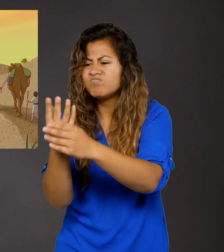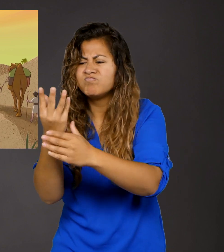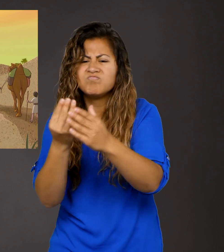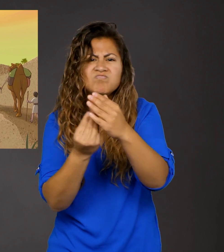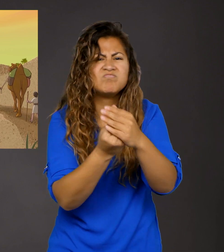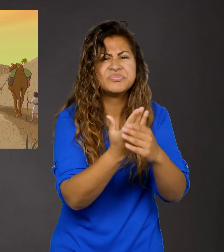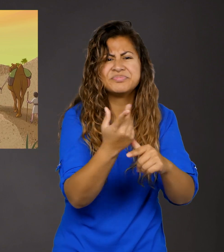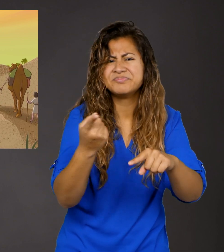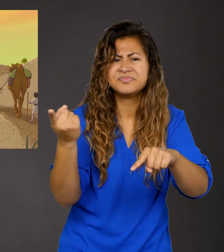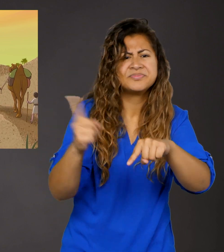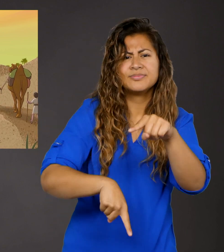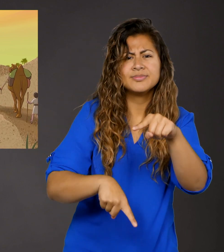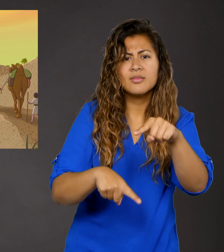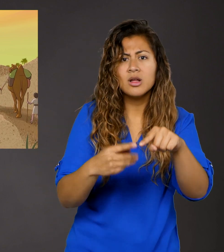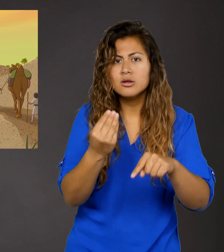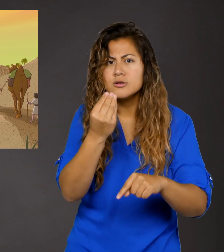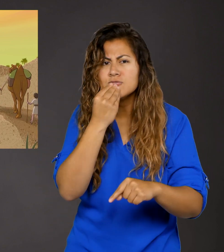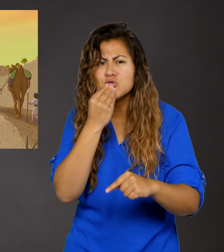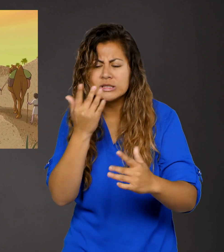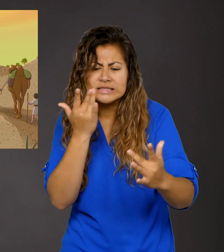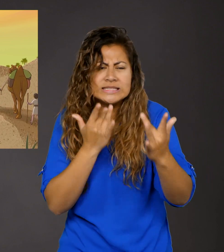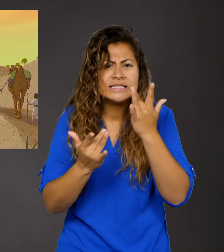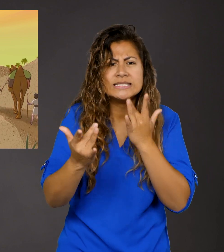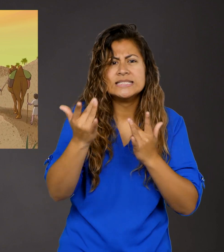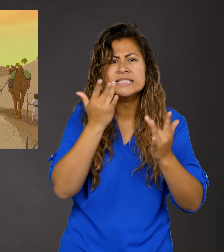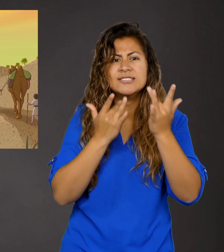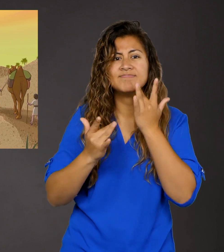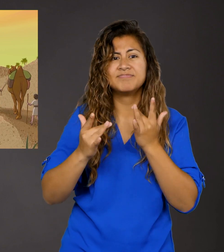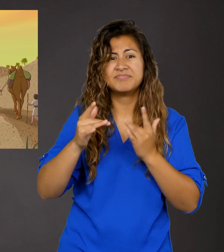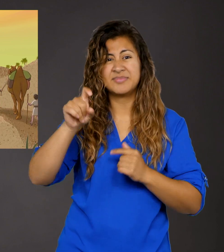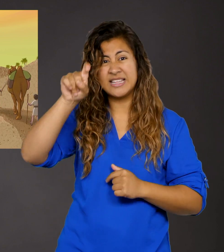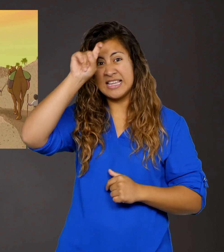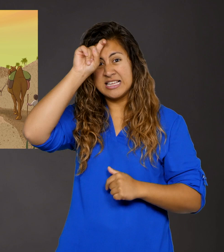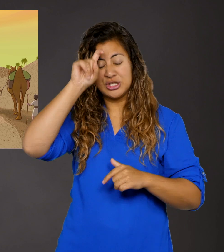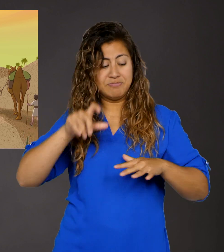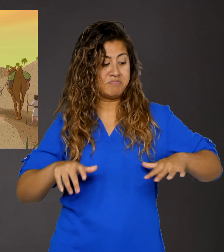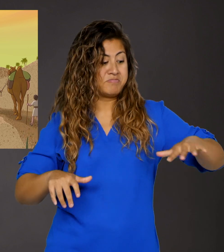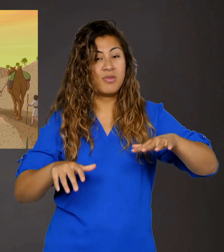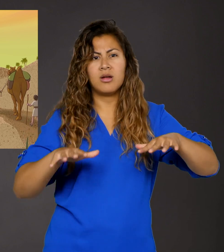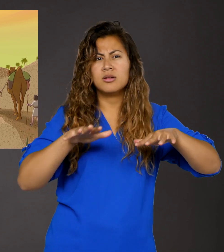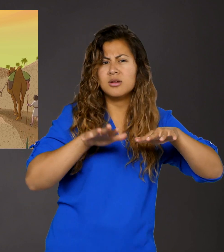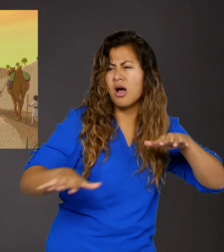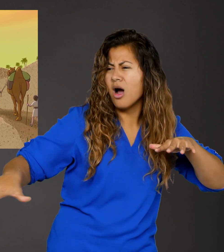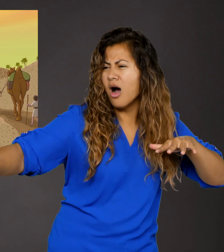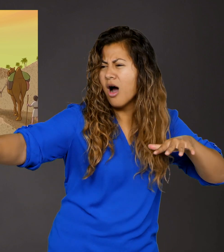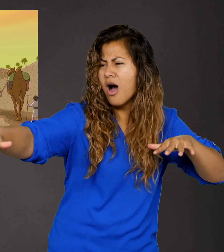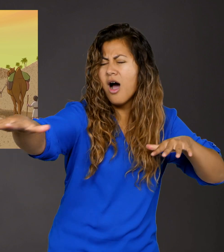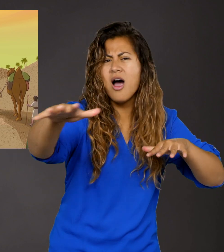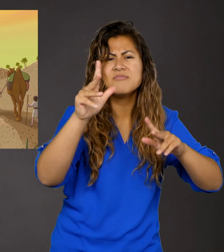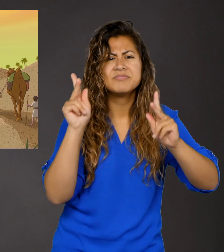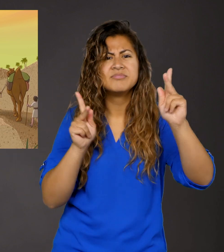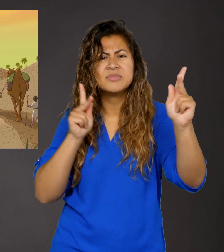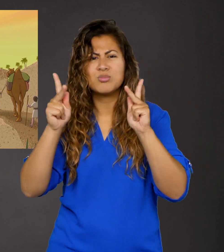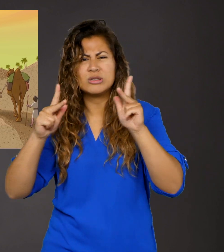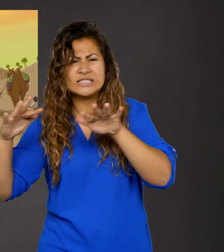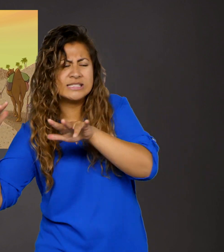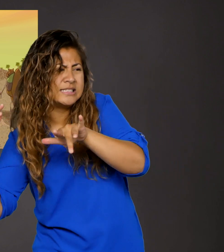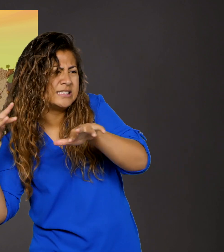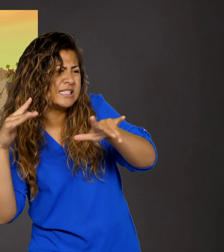During this time, no one could grow any food. People traveled to Egypt to buy the food Joseph had